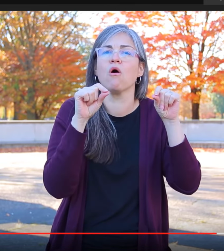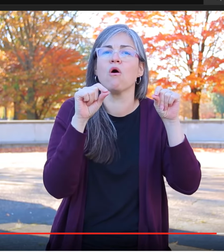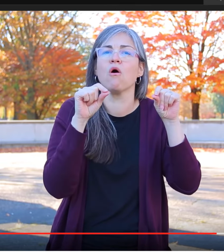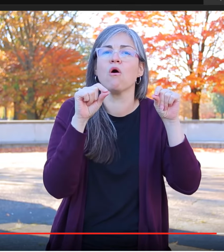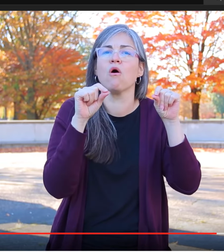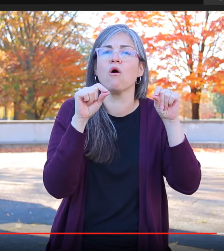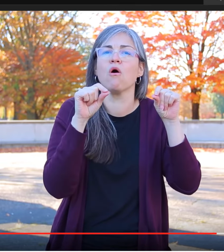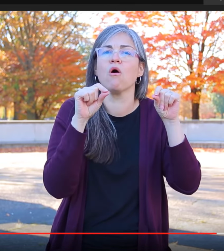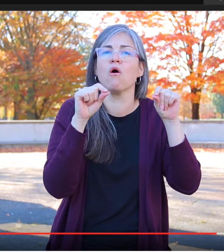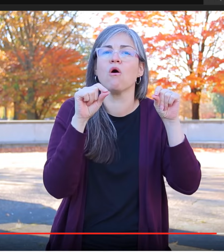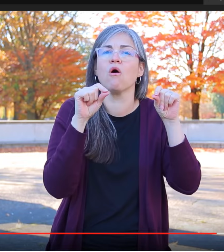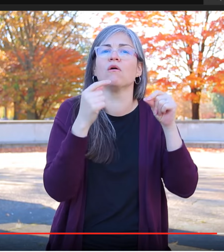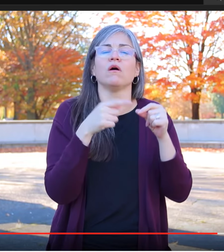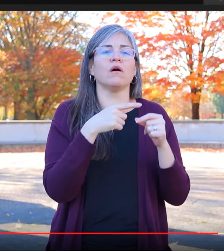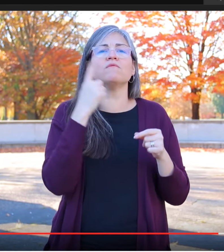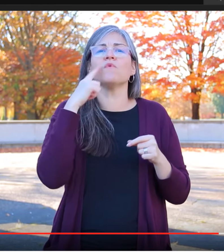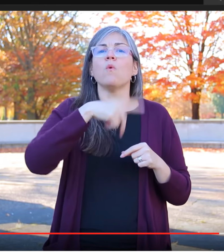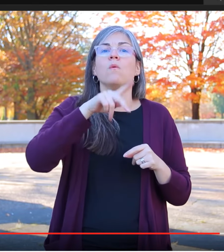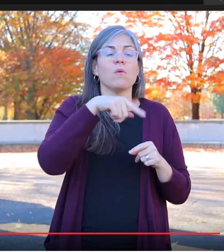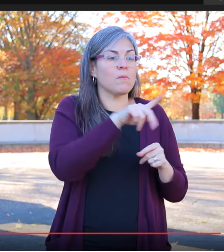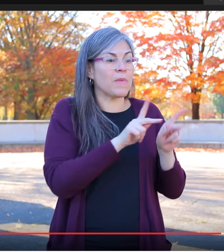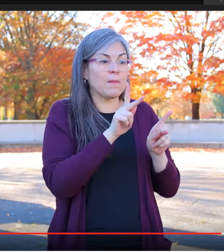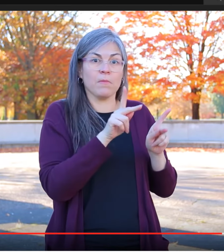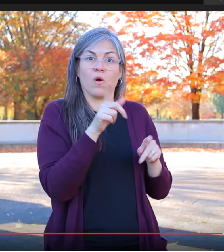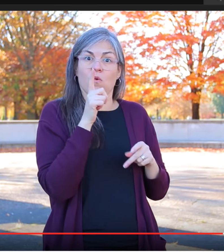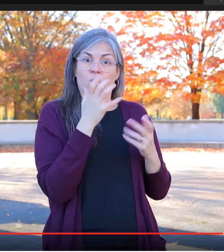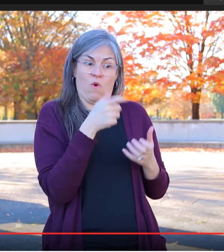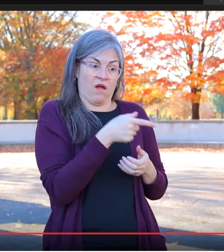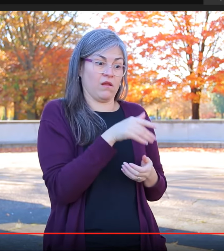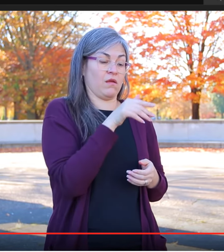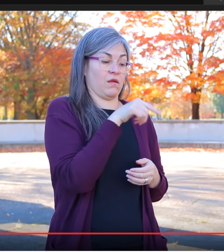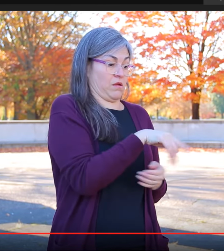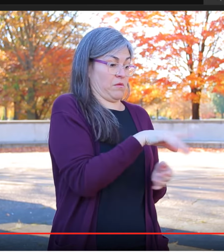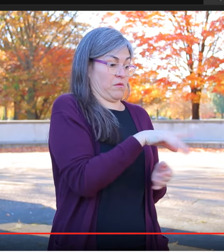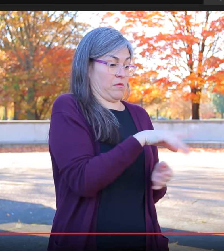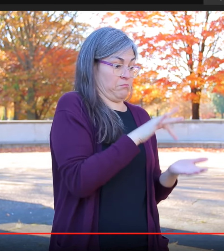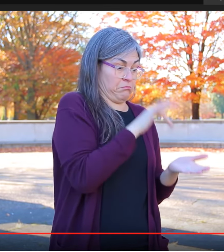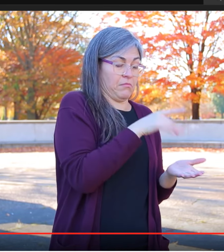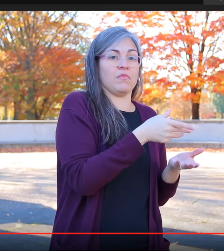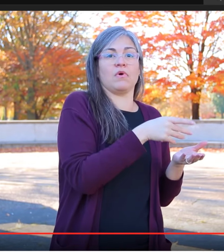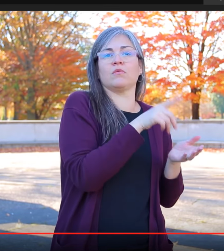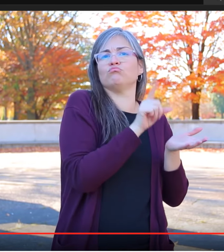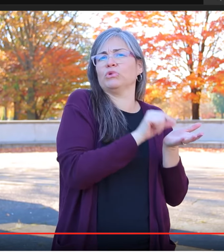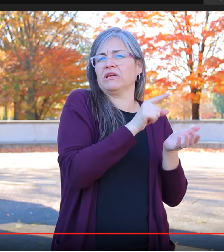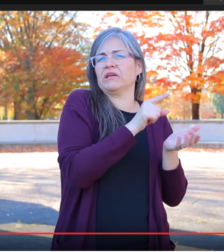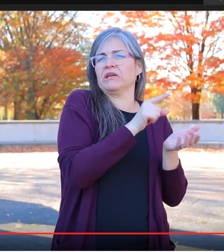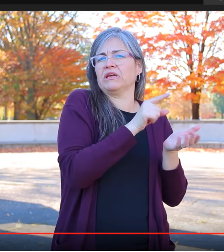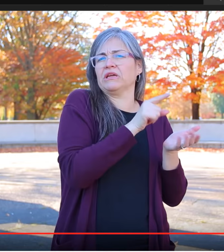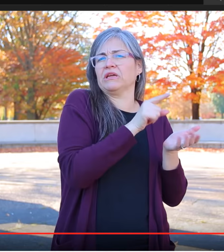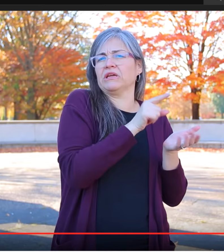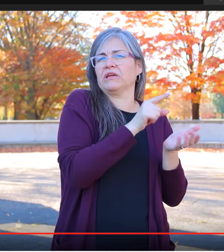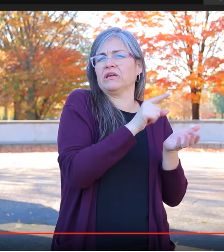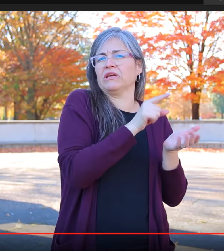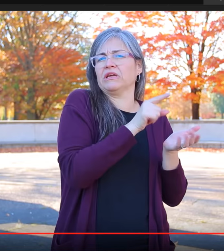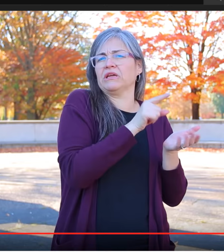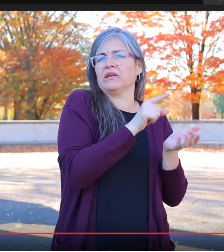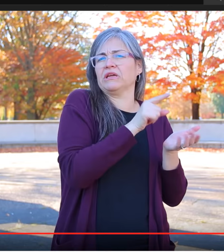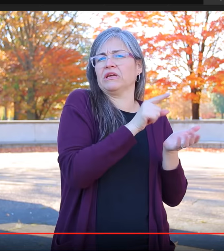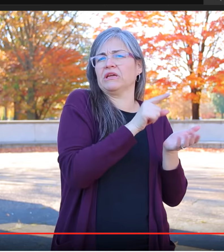There's also cards for people who want to take advantage of them and